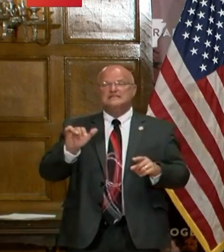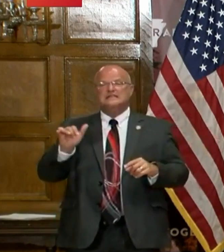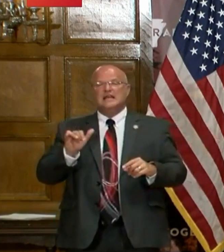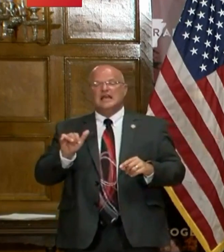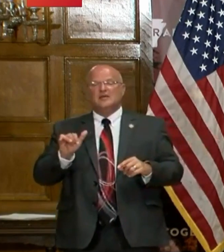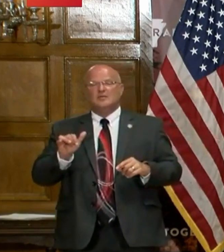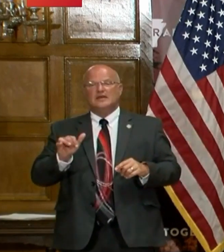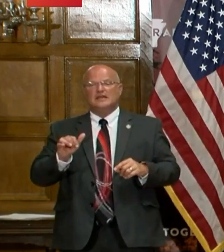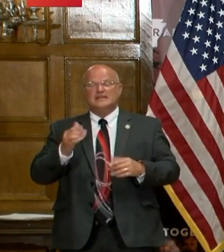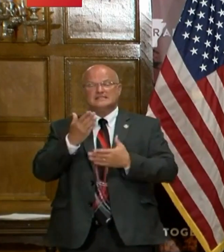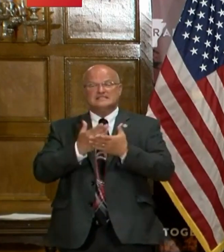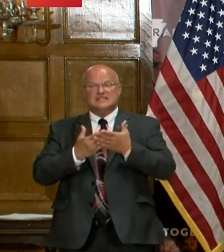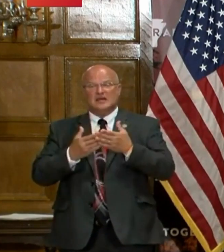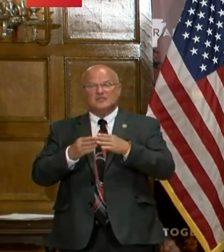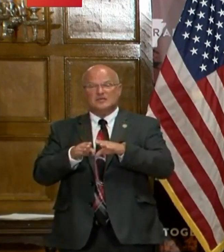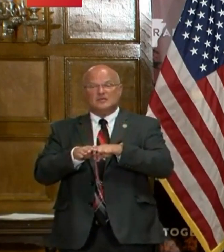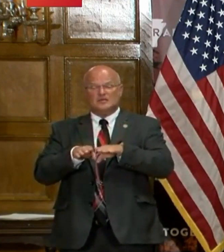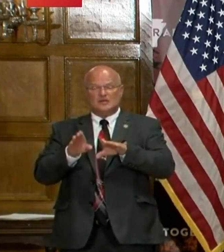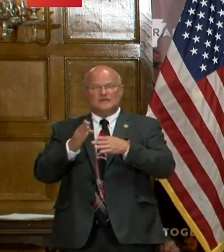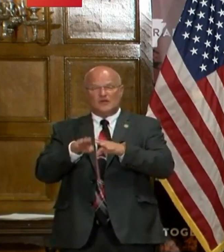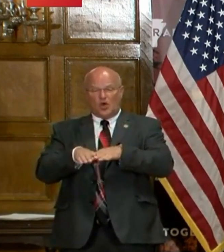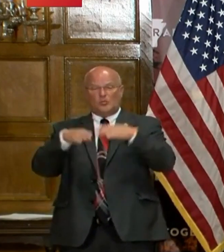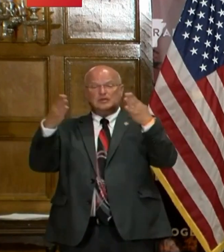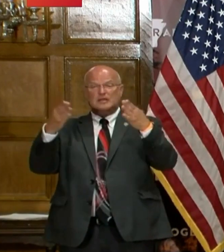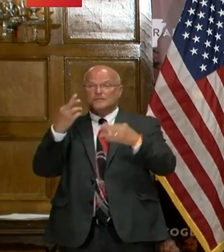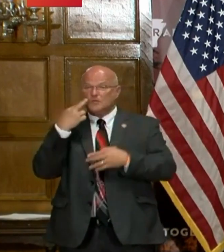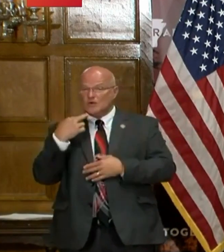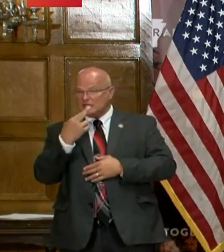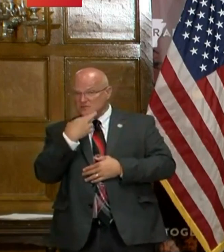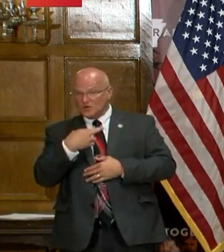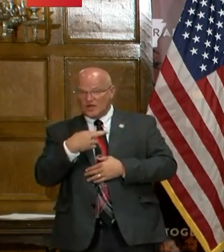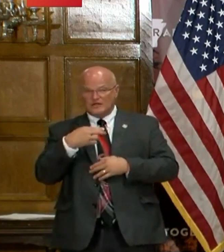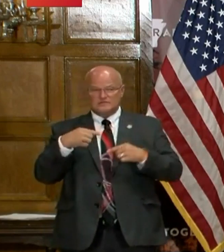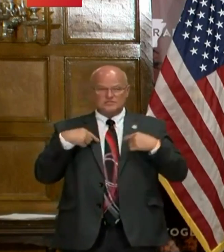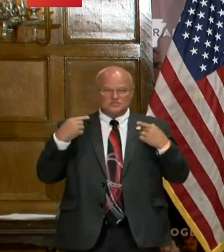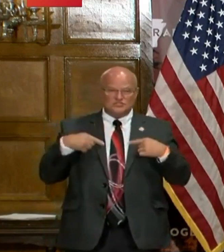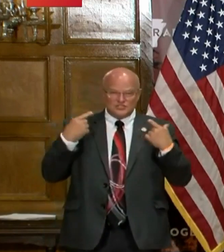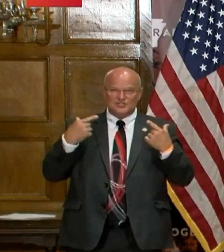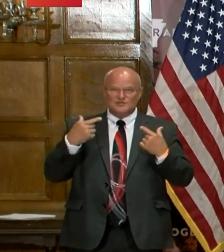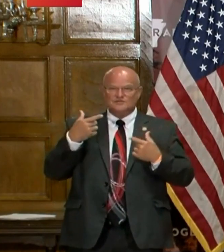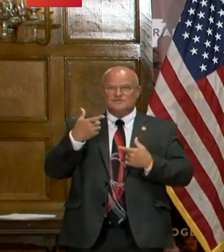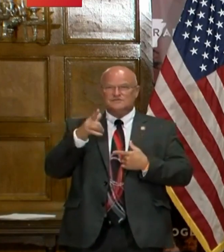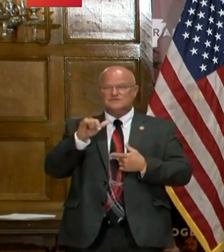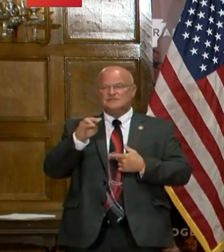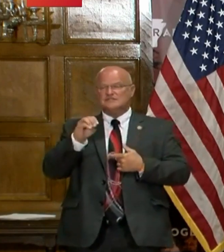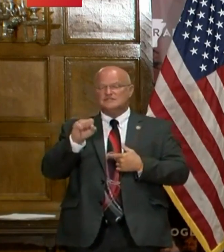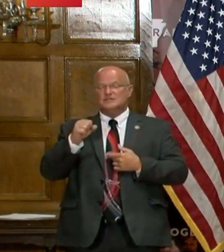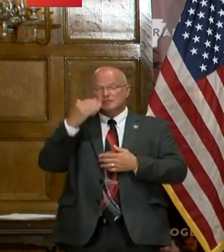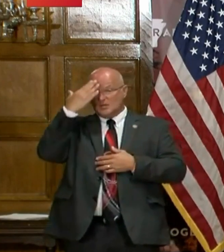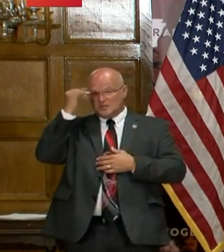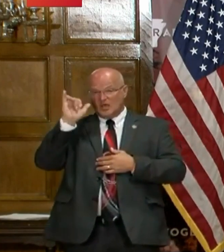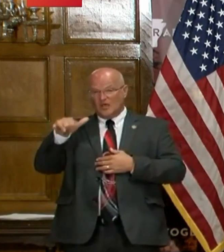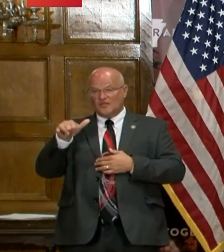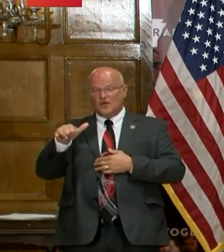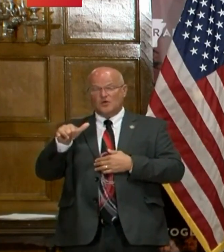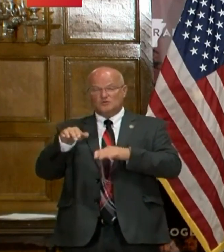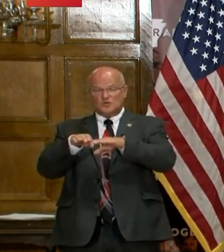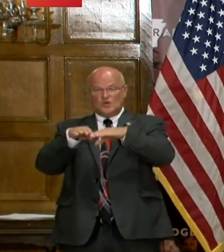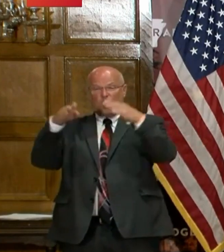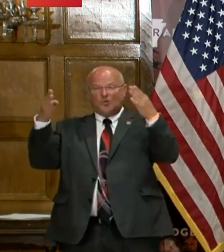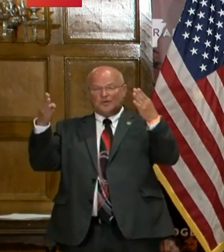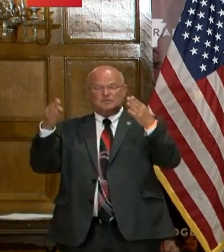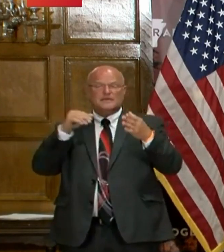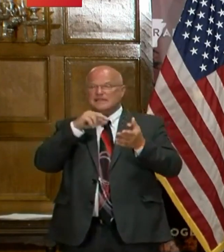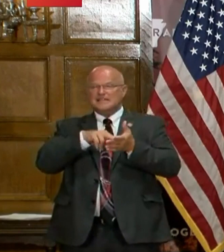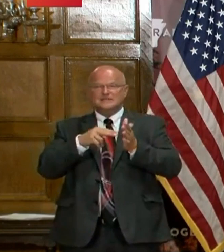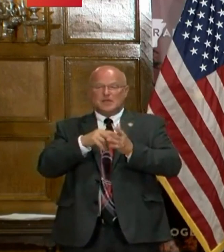gyms that just because those restrictions are lifted, it doesn't mean we're back to normal. And we try to emphasize